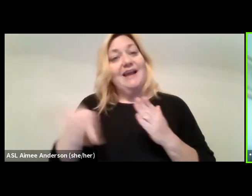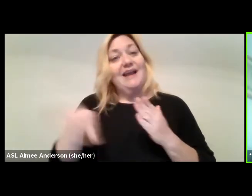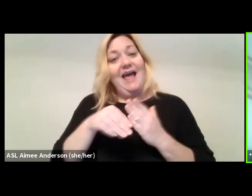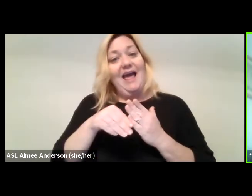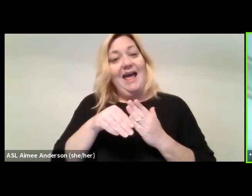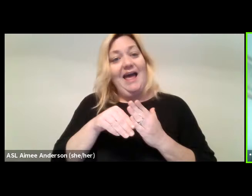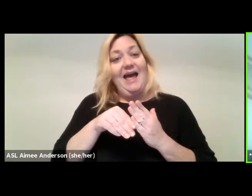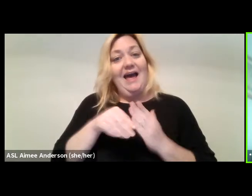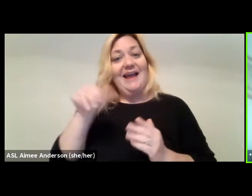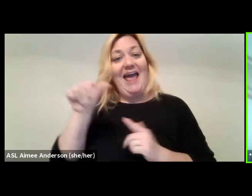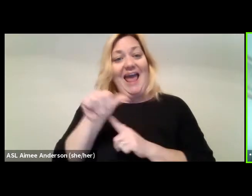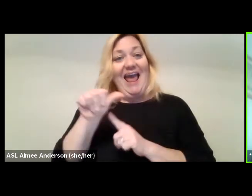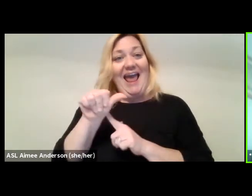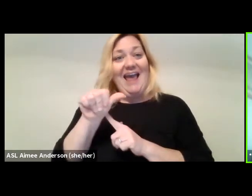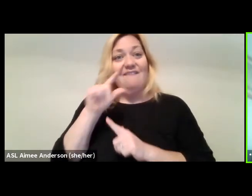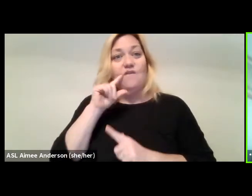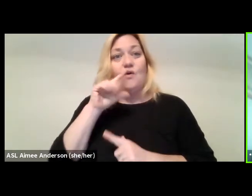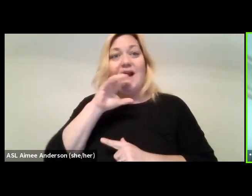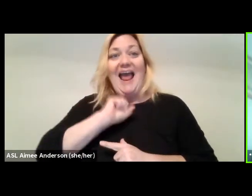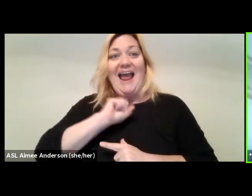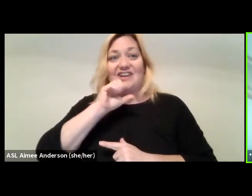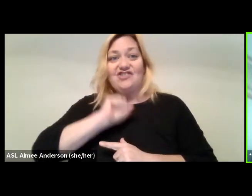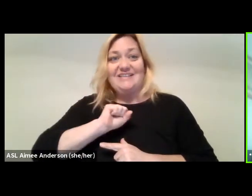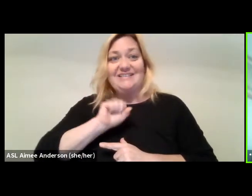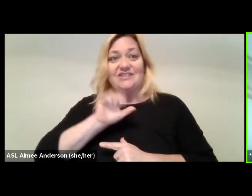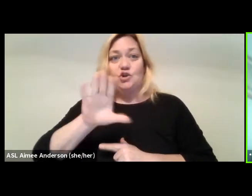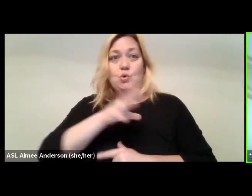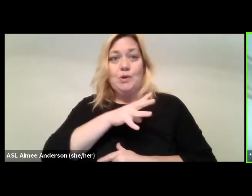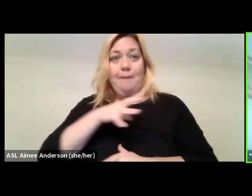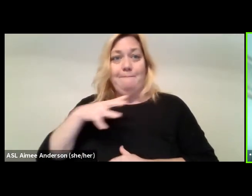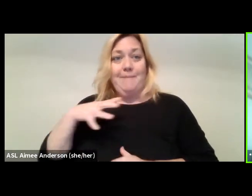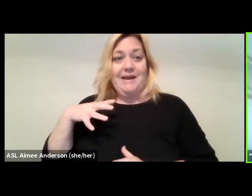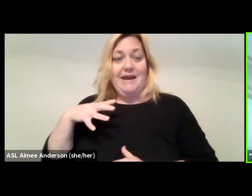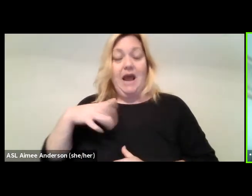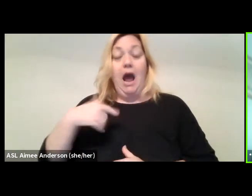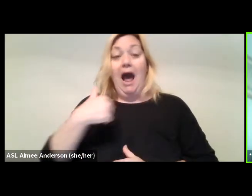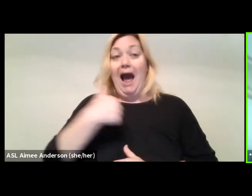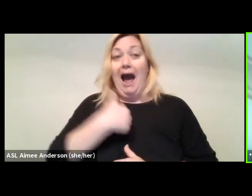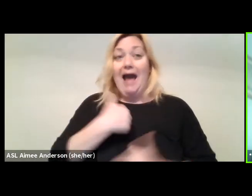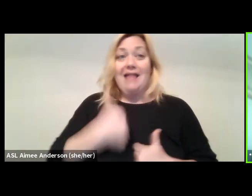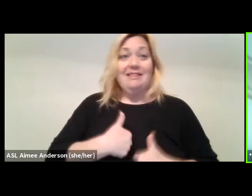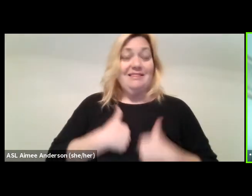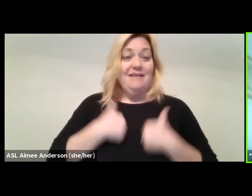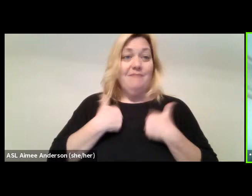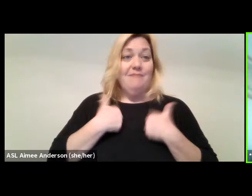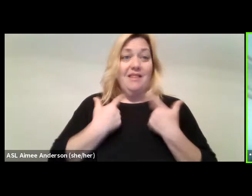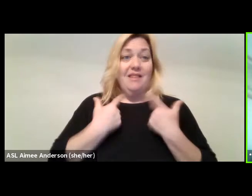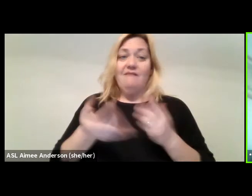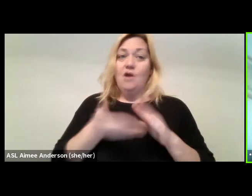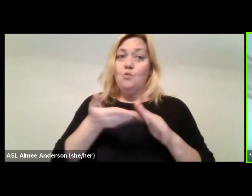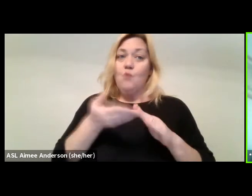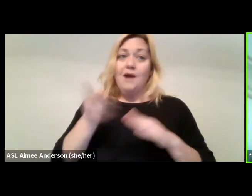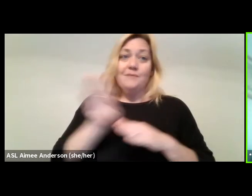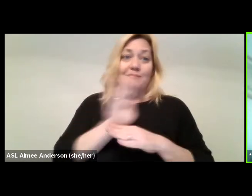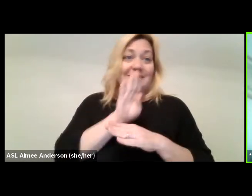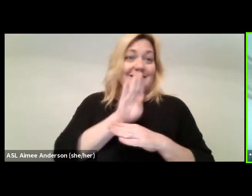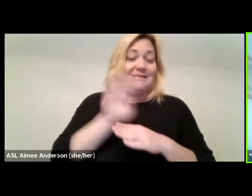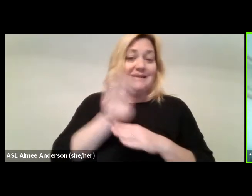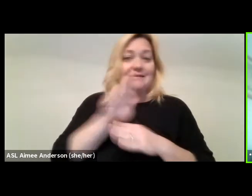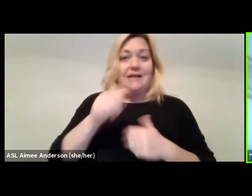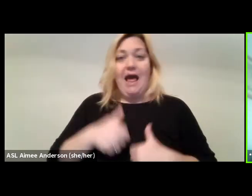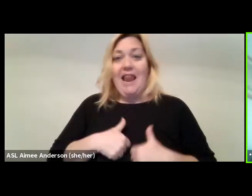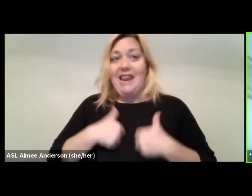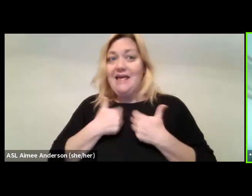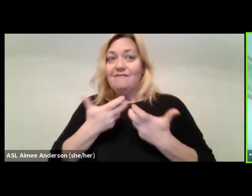ageism to your committee, because I live my life. I run a business. I live my life, and the